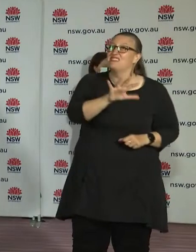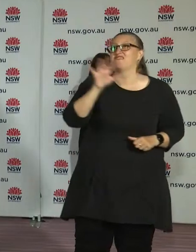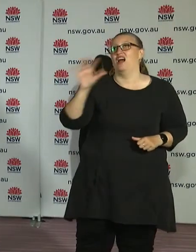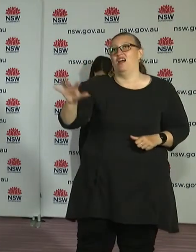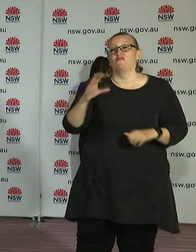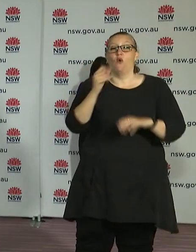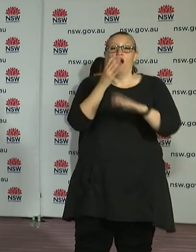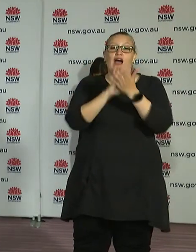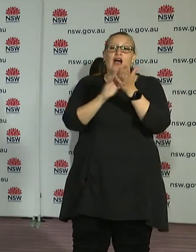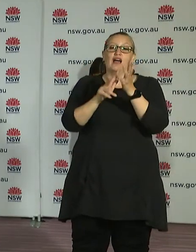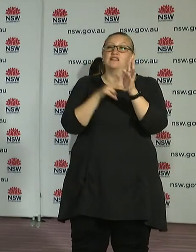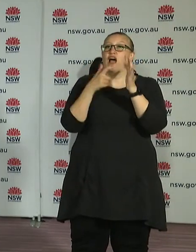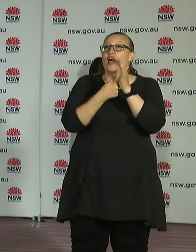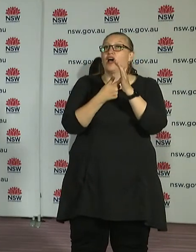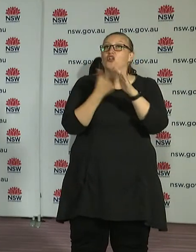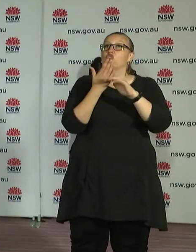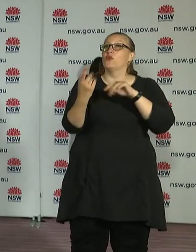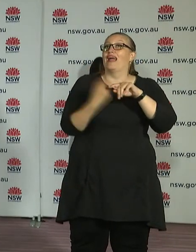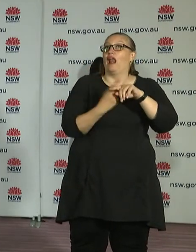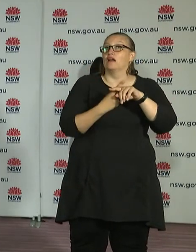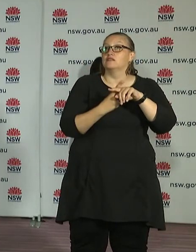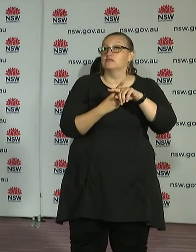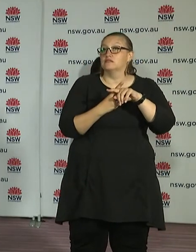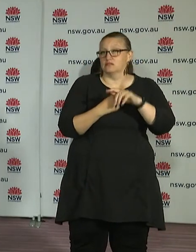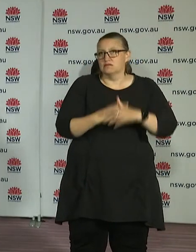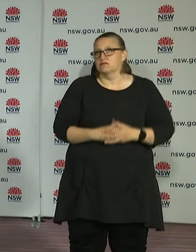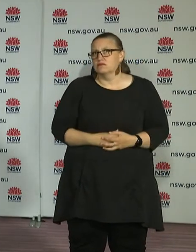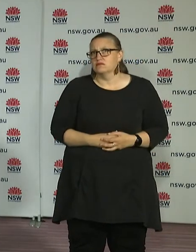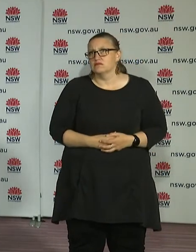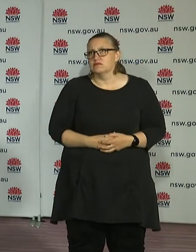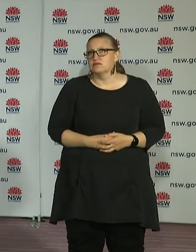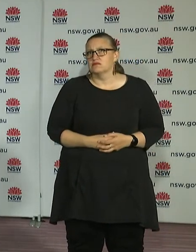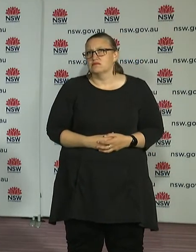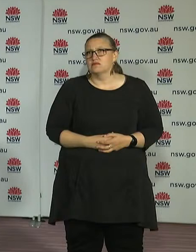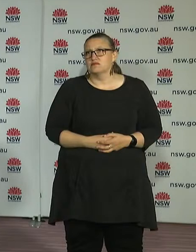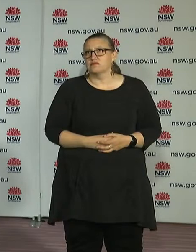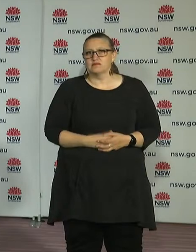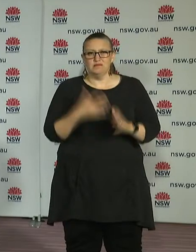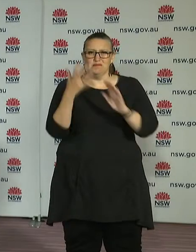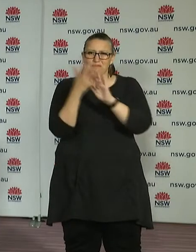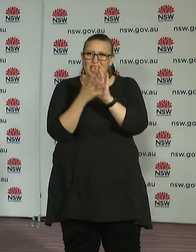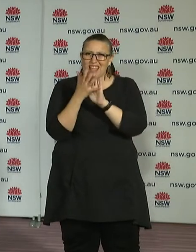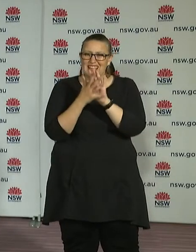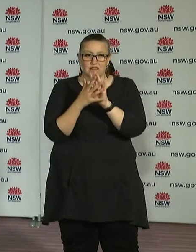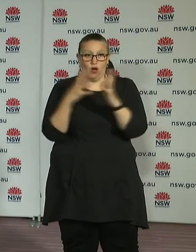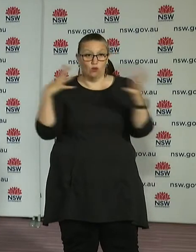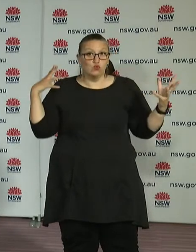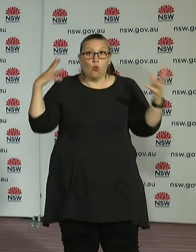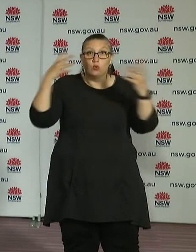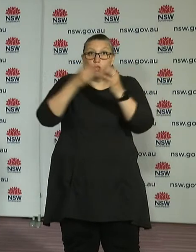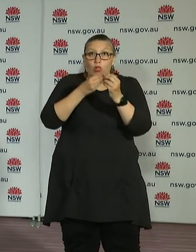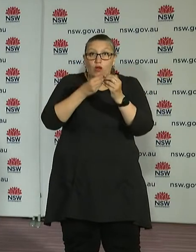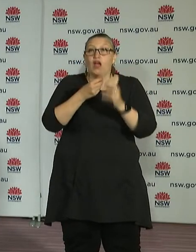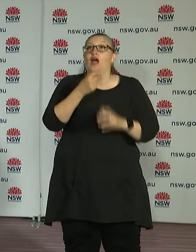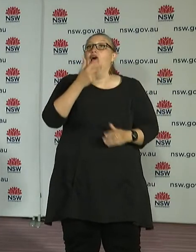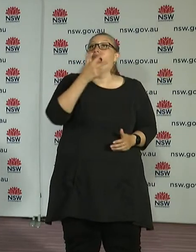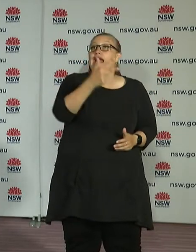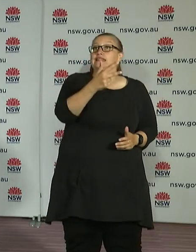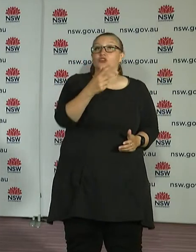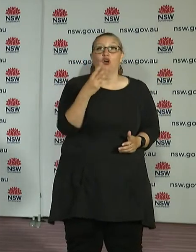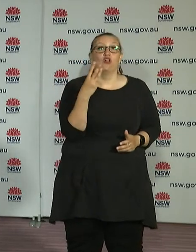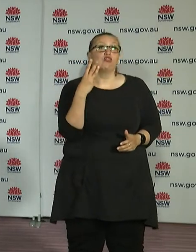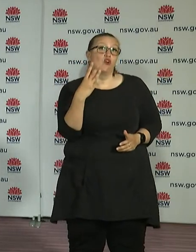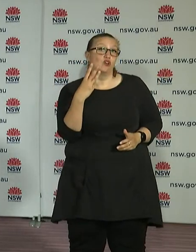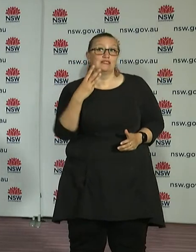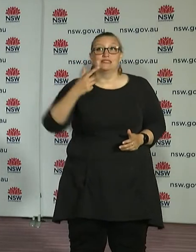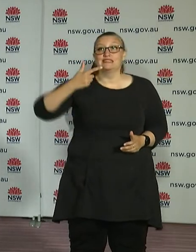England local health district to 8 p.m. last night, and this takes the number of cases in that region to 837 since